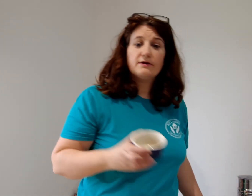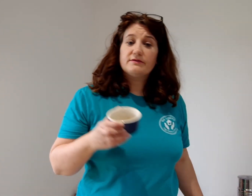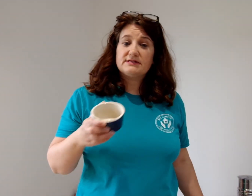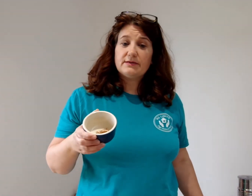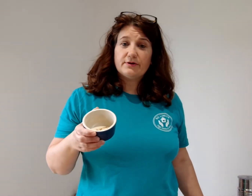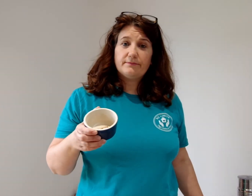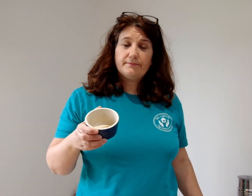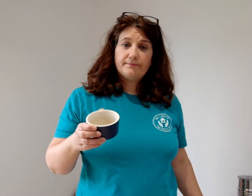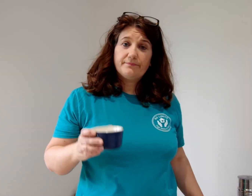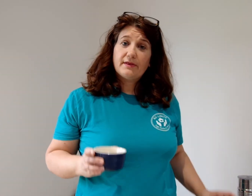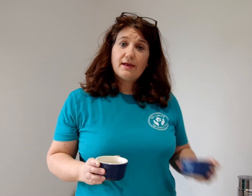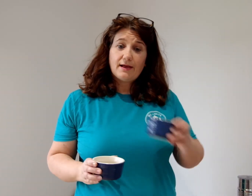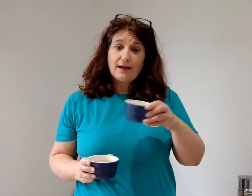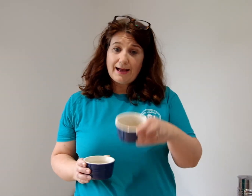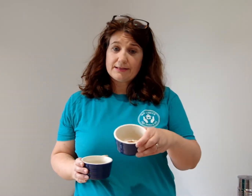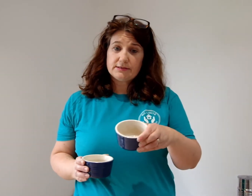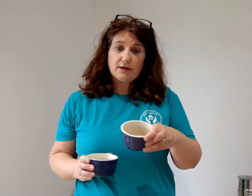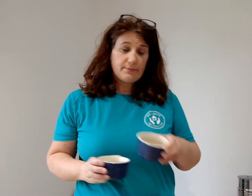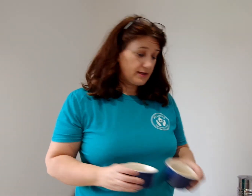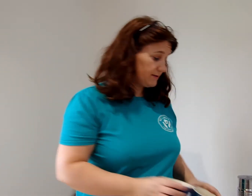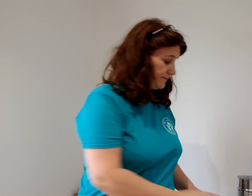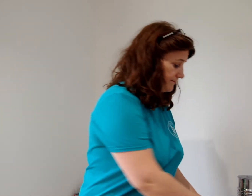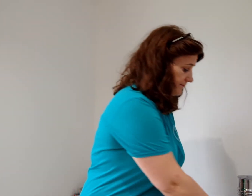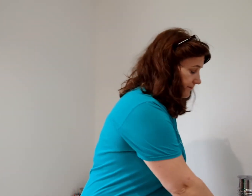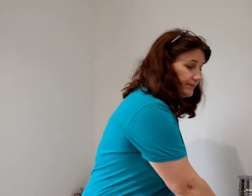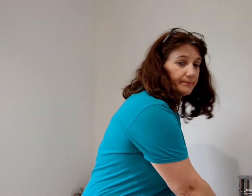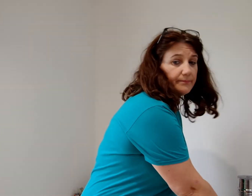the cinnamon and the nutmeg